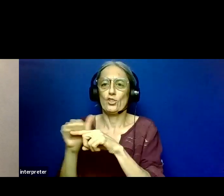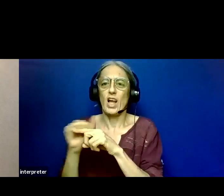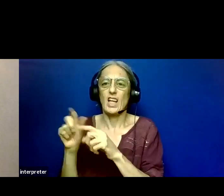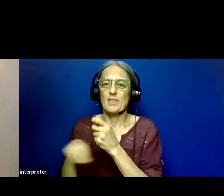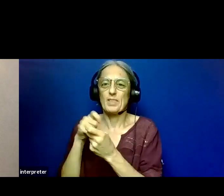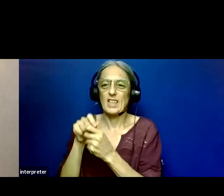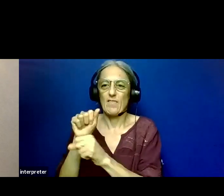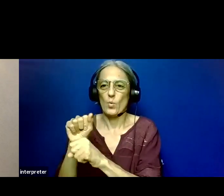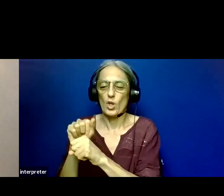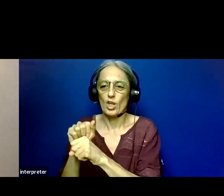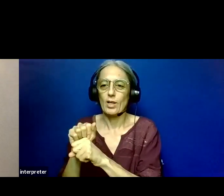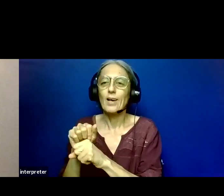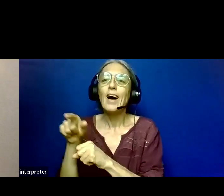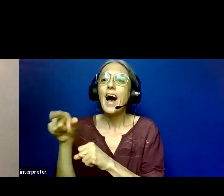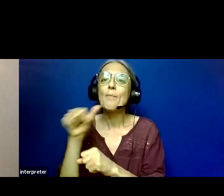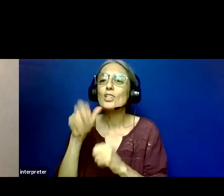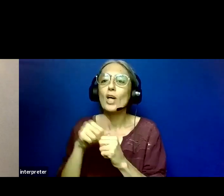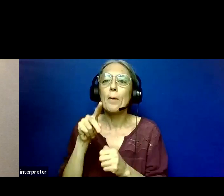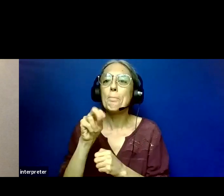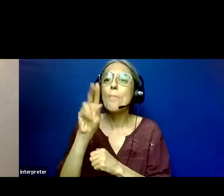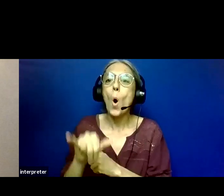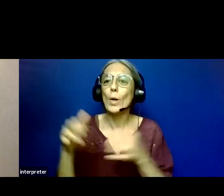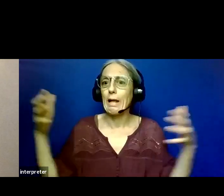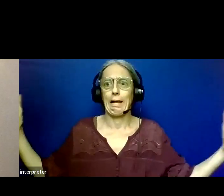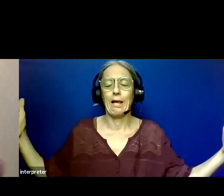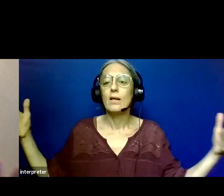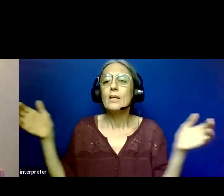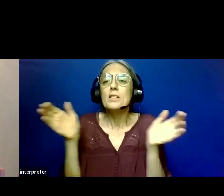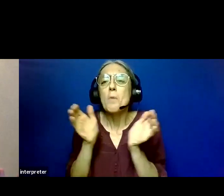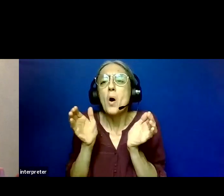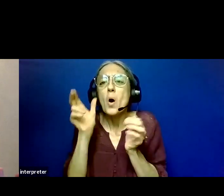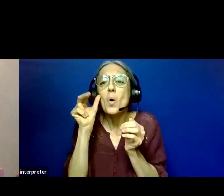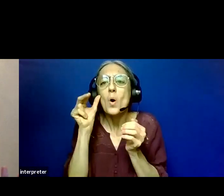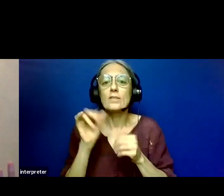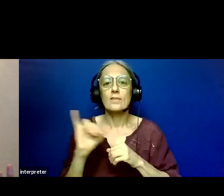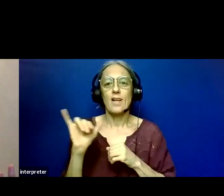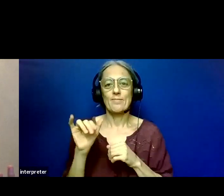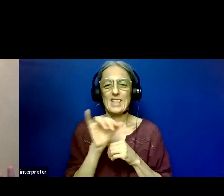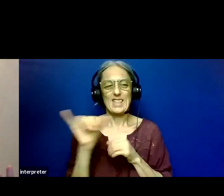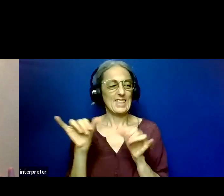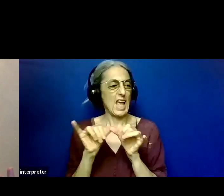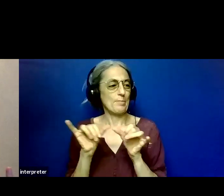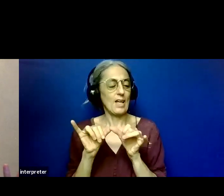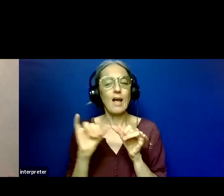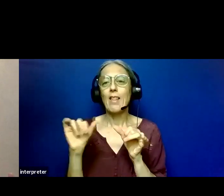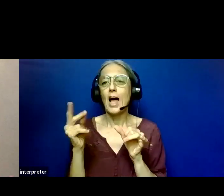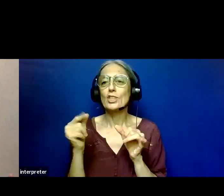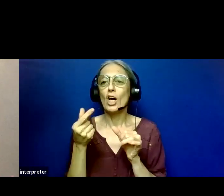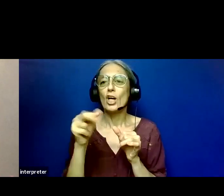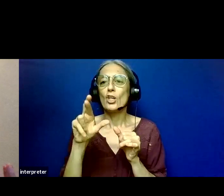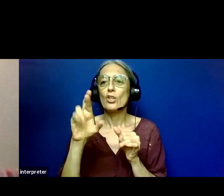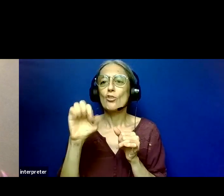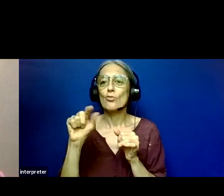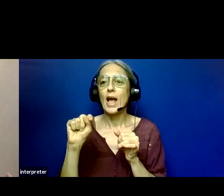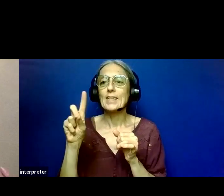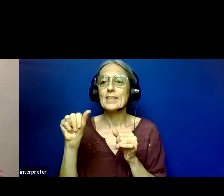These are little horses. They're about the size of they're not even Great Dane size. They're pretty small.